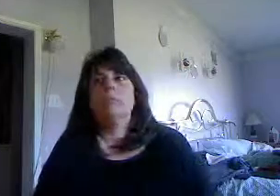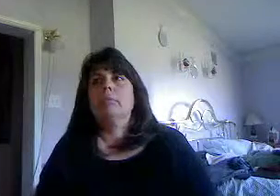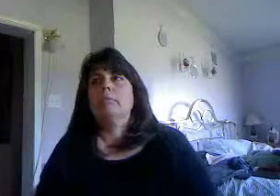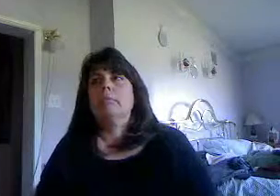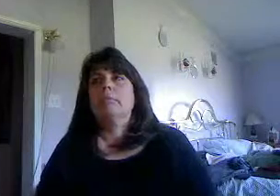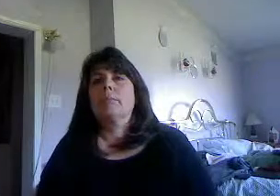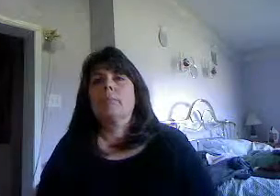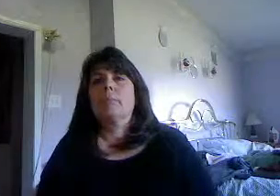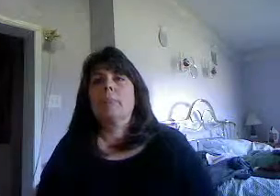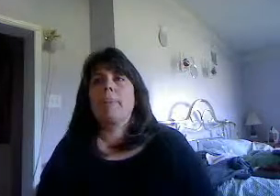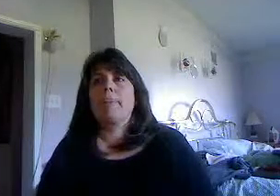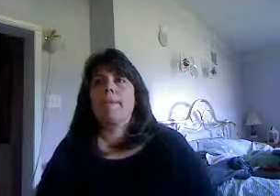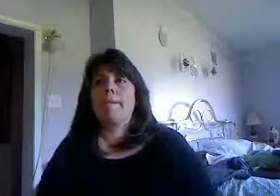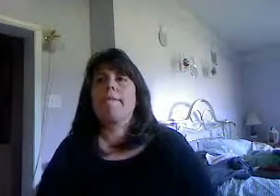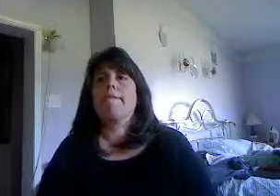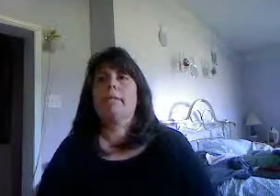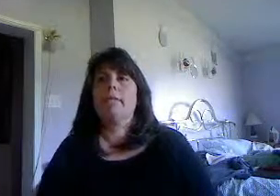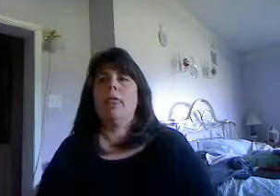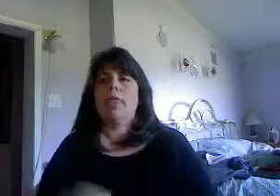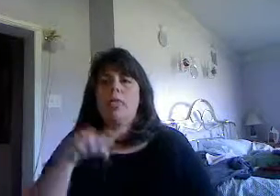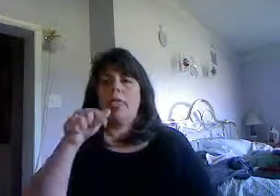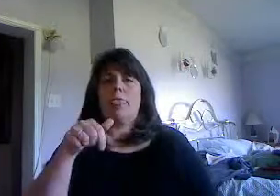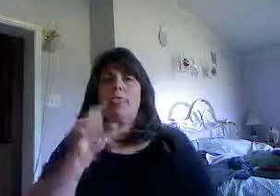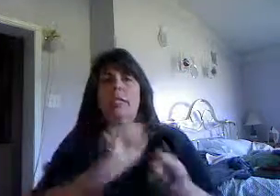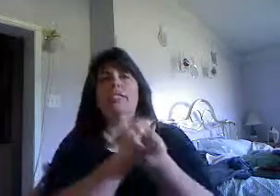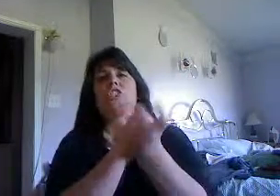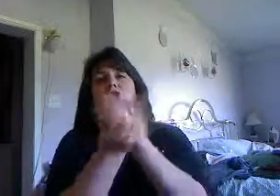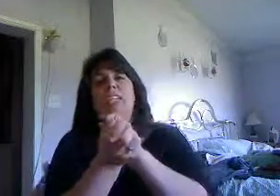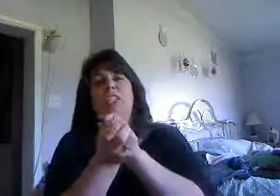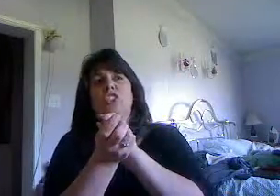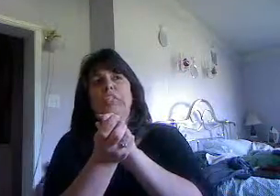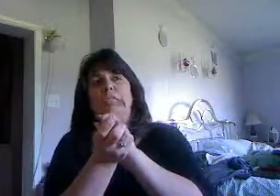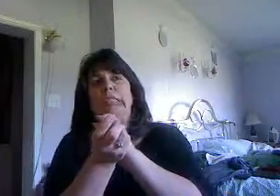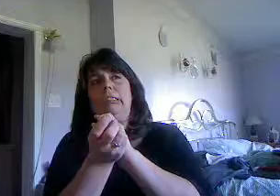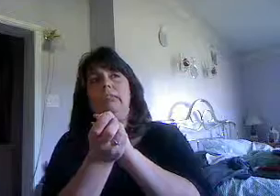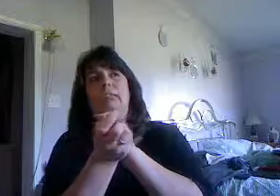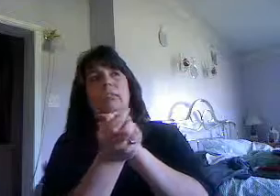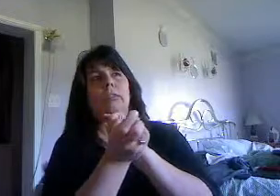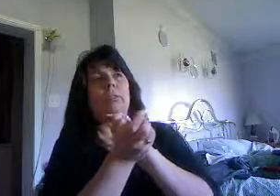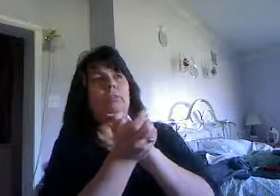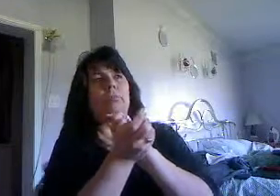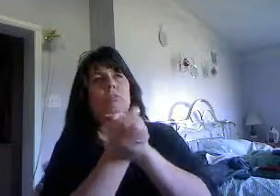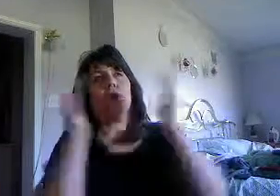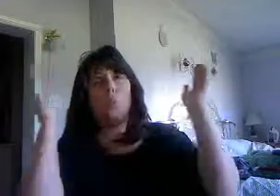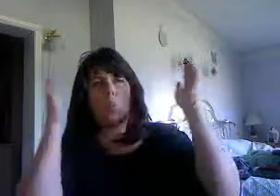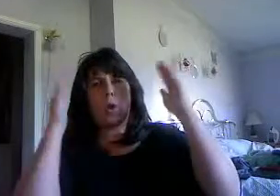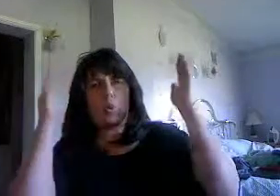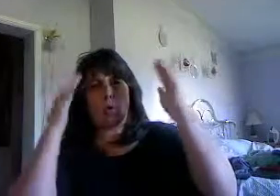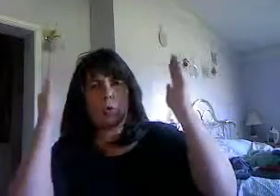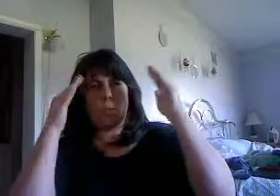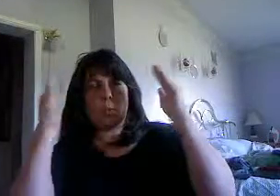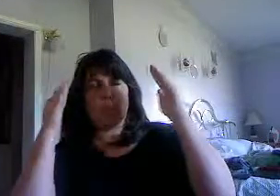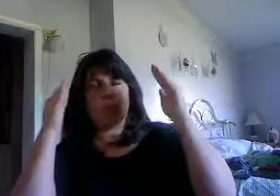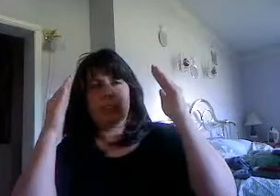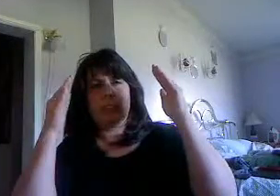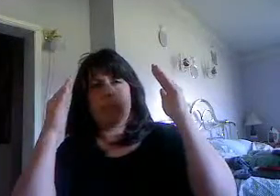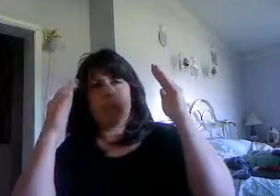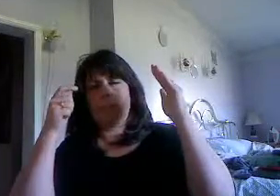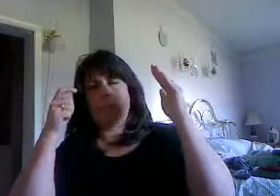These two trends are of concern because there is a steady loss of business and middle-income residents in our cities to pay taxes.